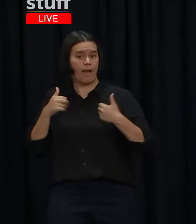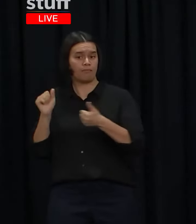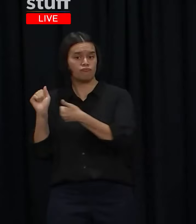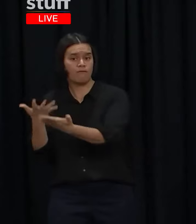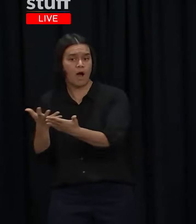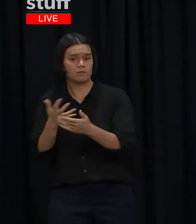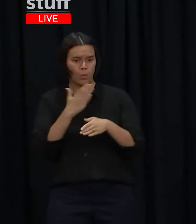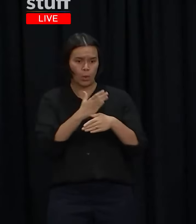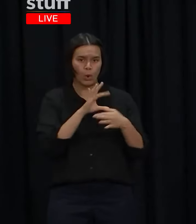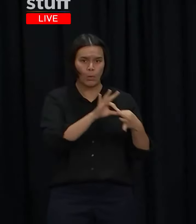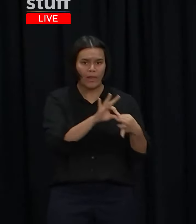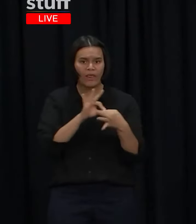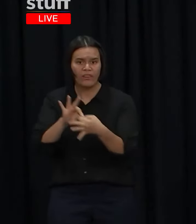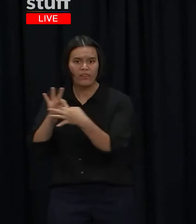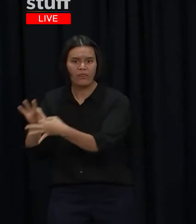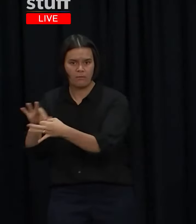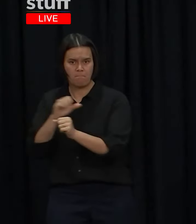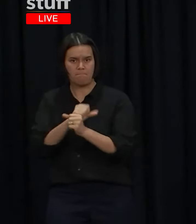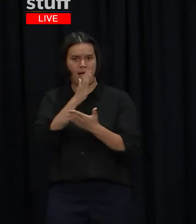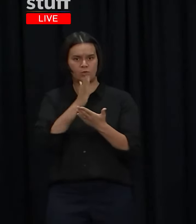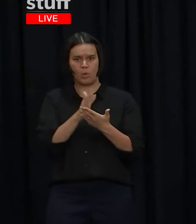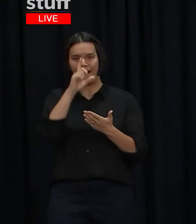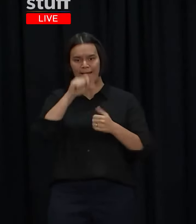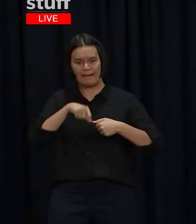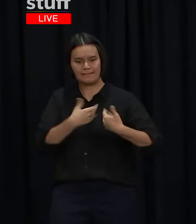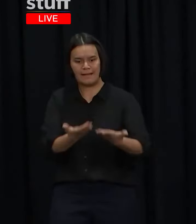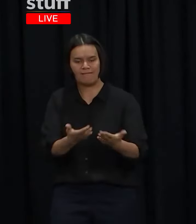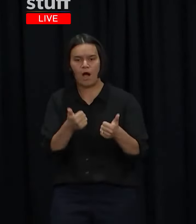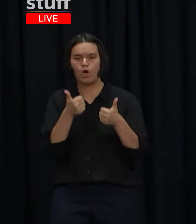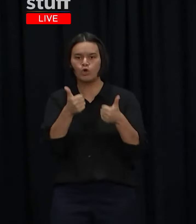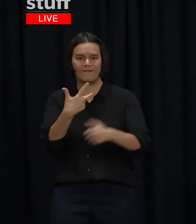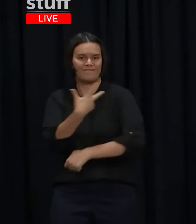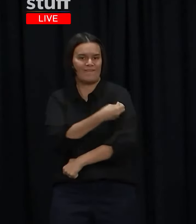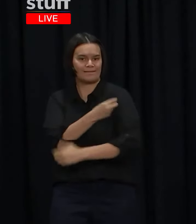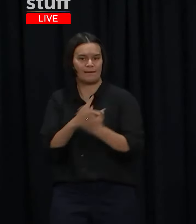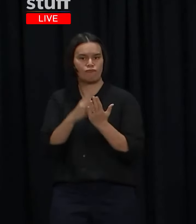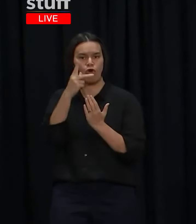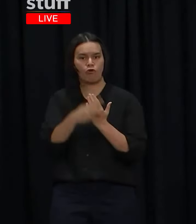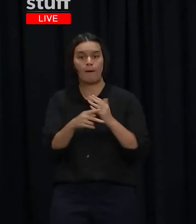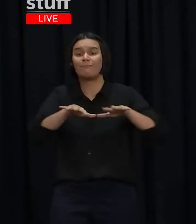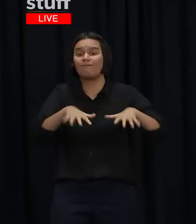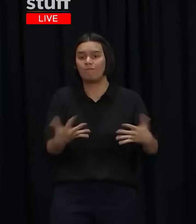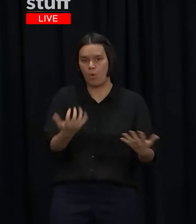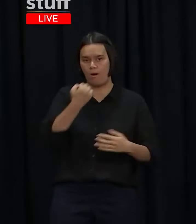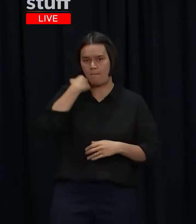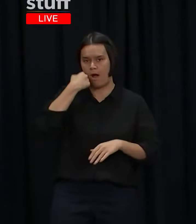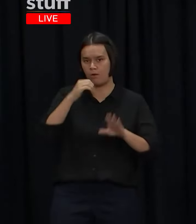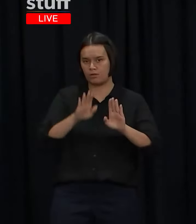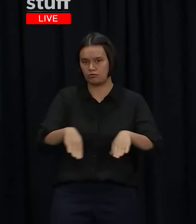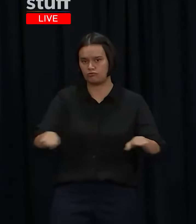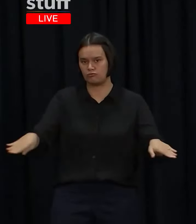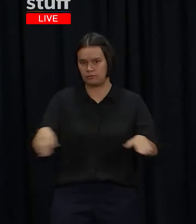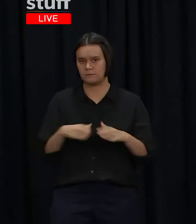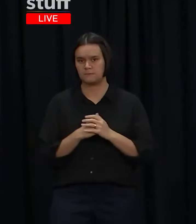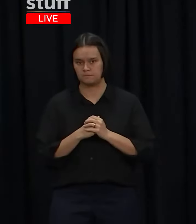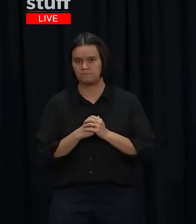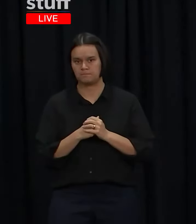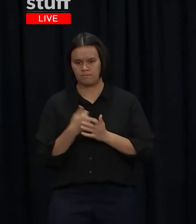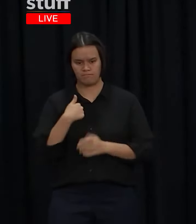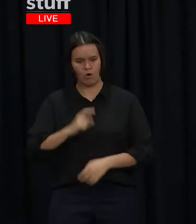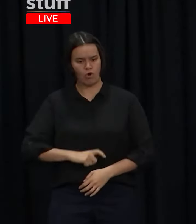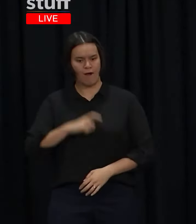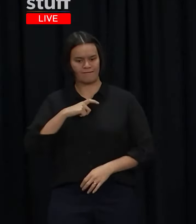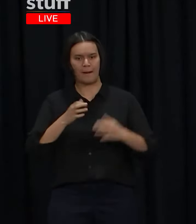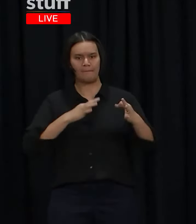on the plan for rollout to Tamariki. And I'm very confident that there is a set of plans underway that are